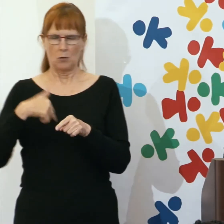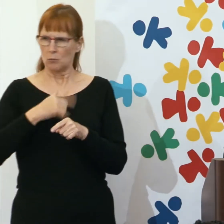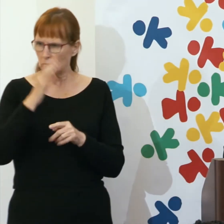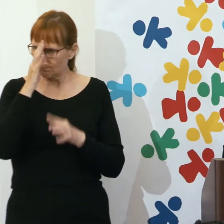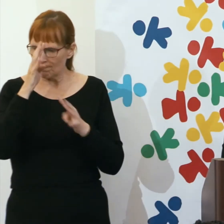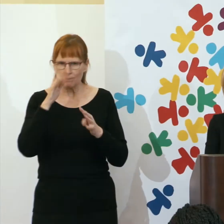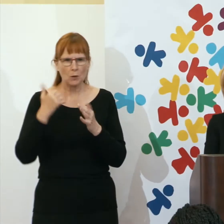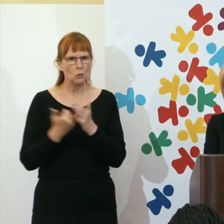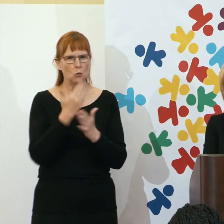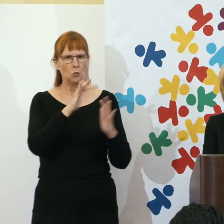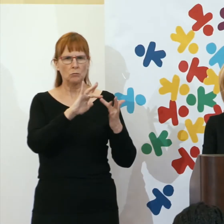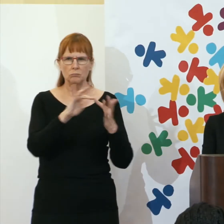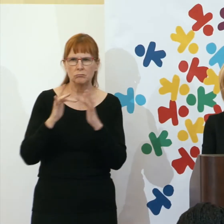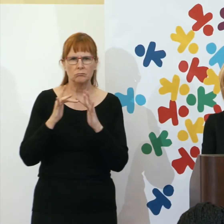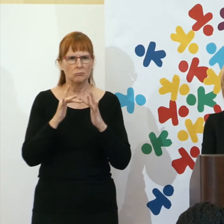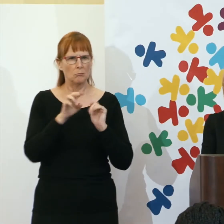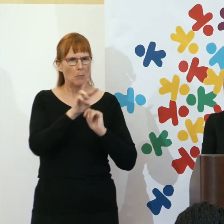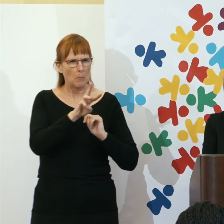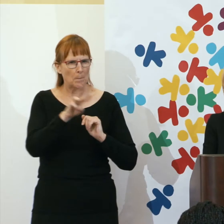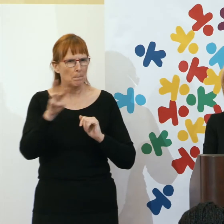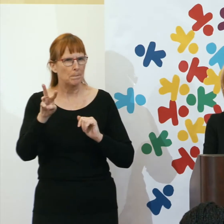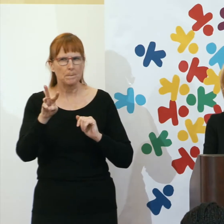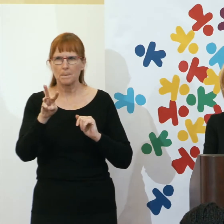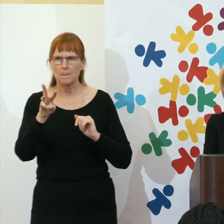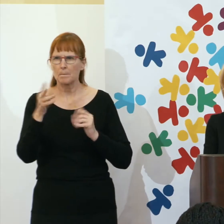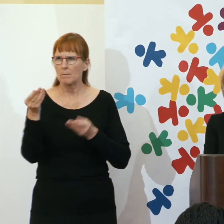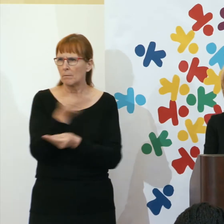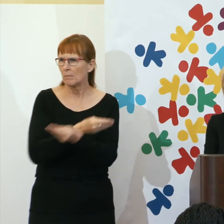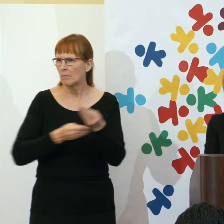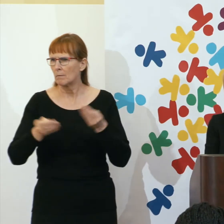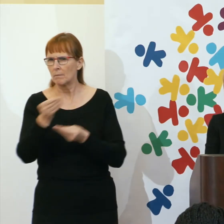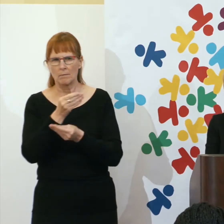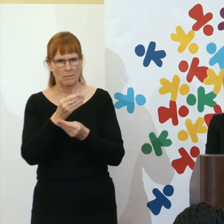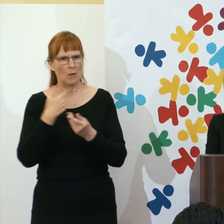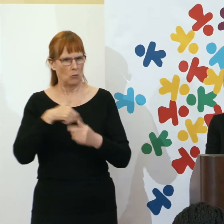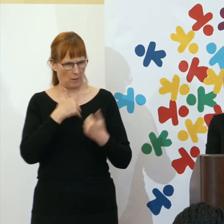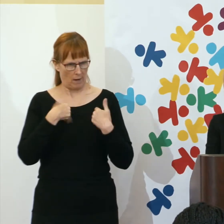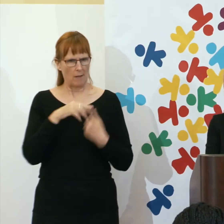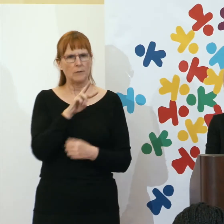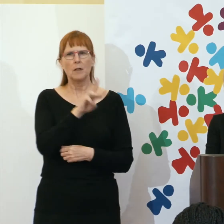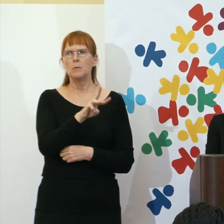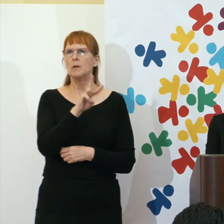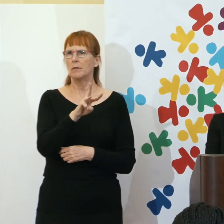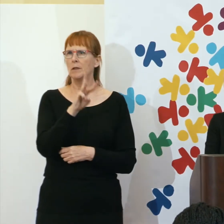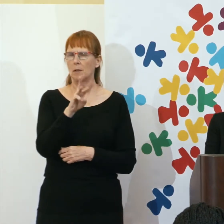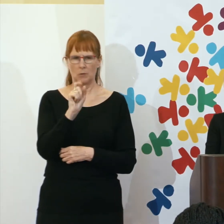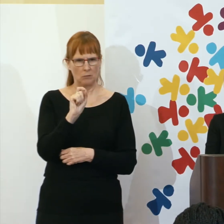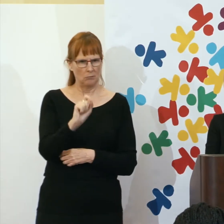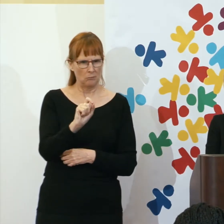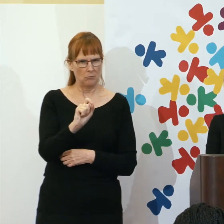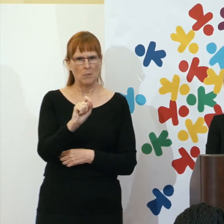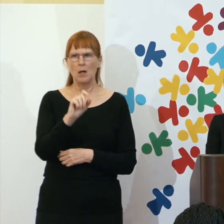forums. Today, we have an important online forum at